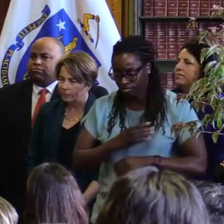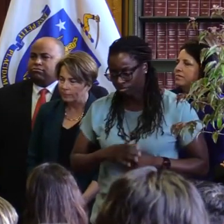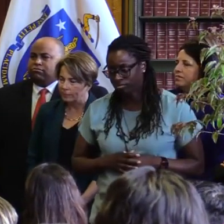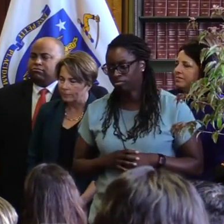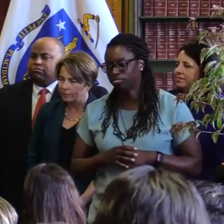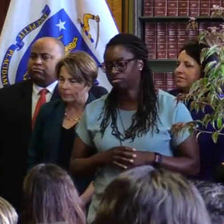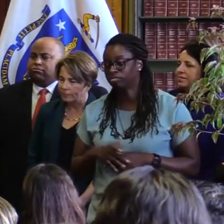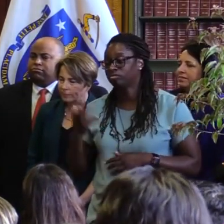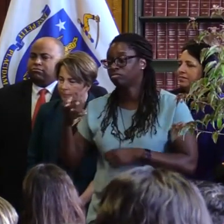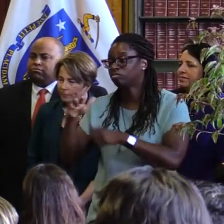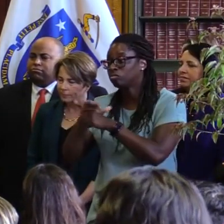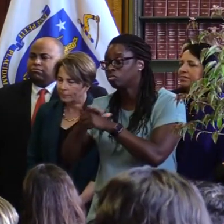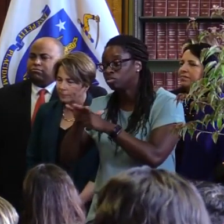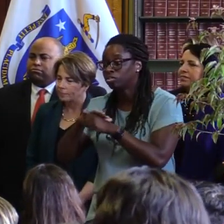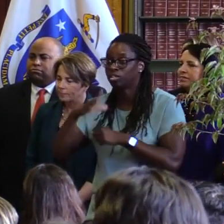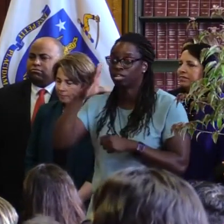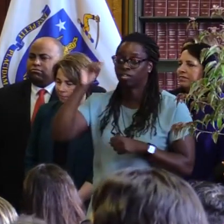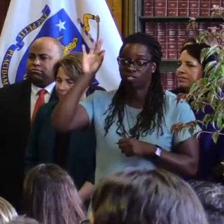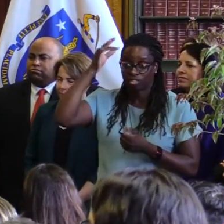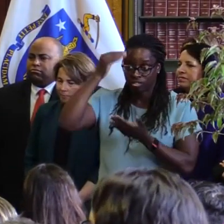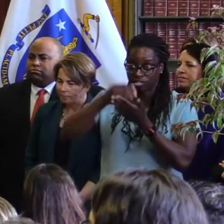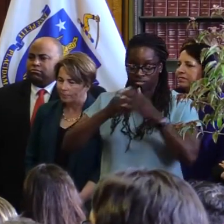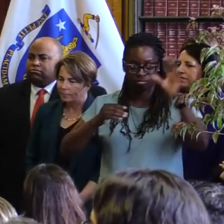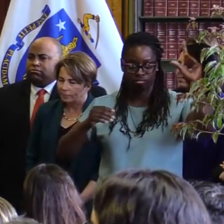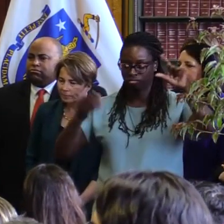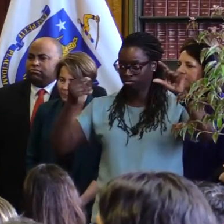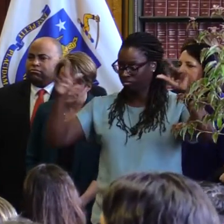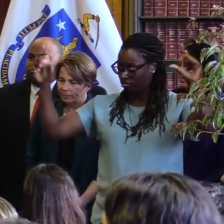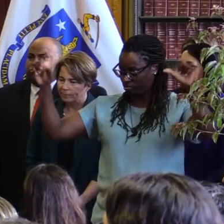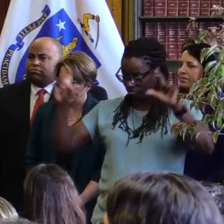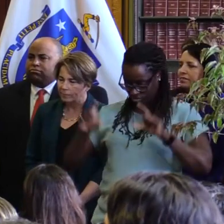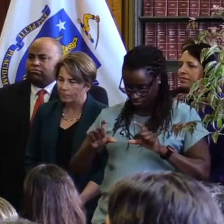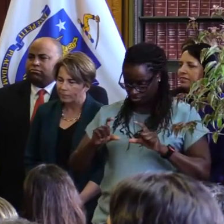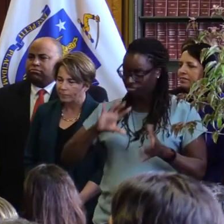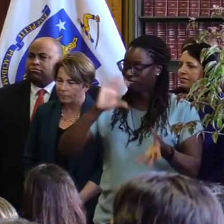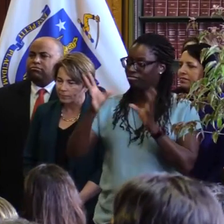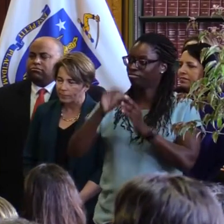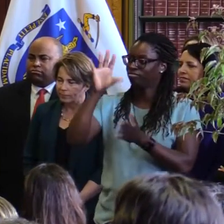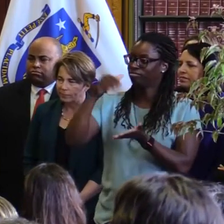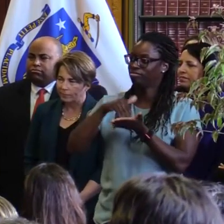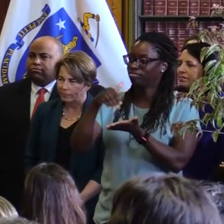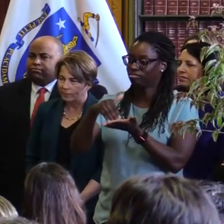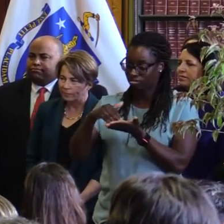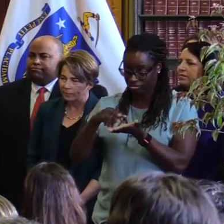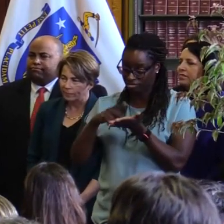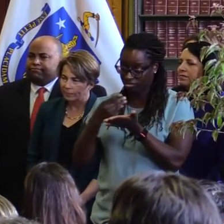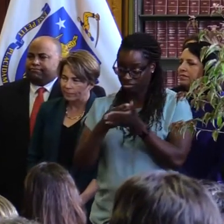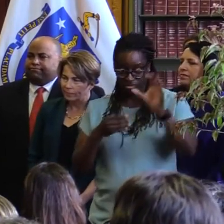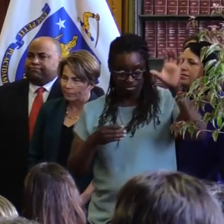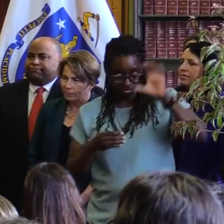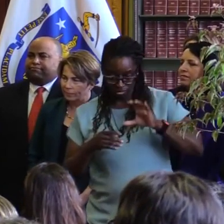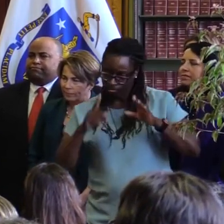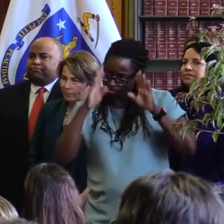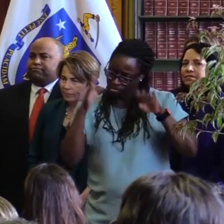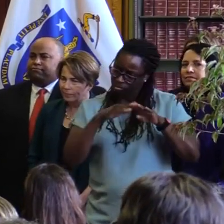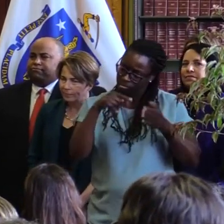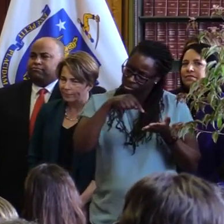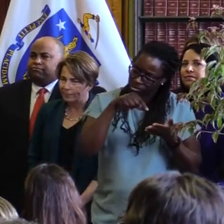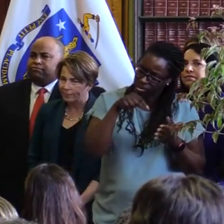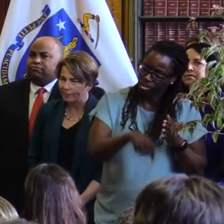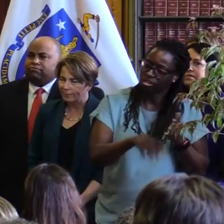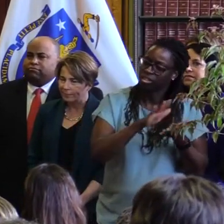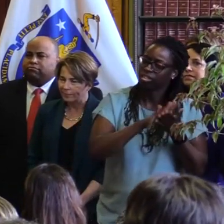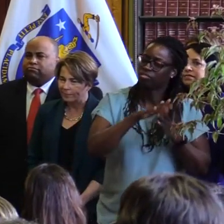recovery dollars, providing up to $50,000 per unit for deep energy retrofits for income-restricted buildings with 15 or